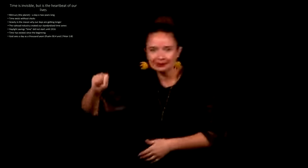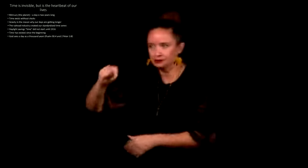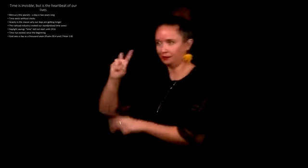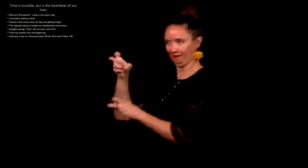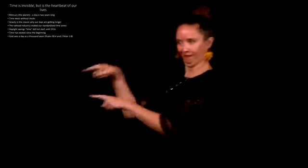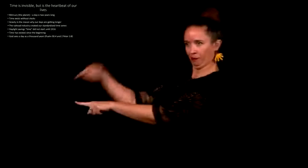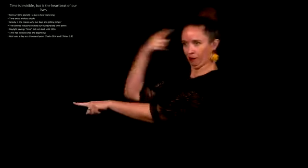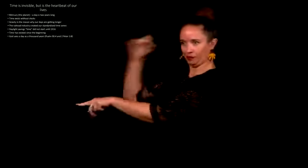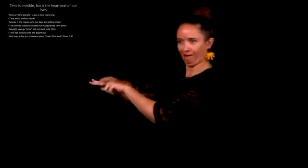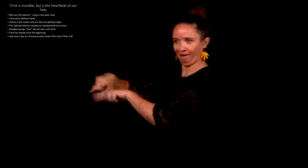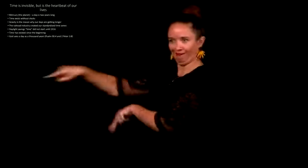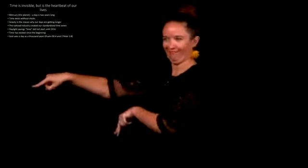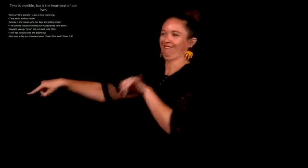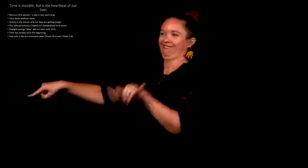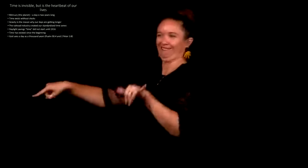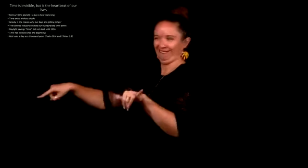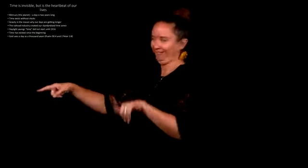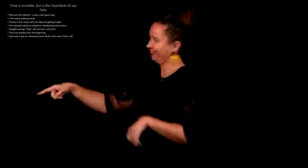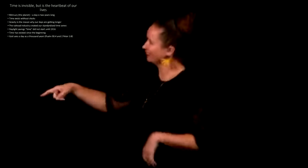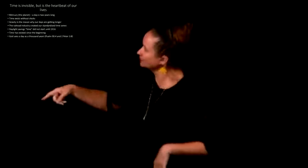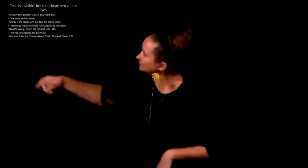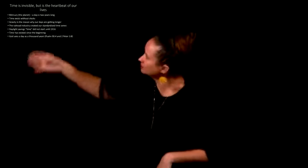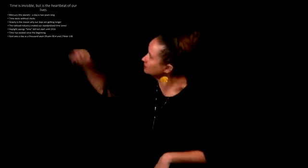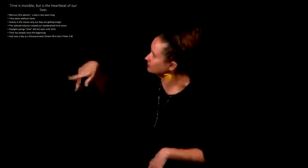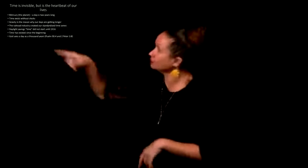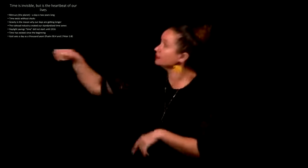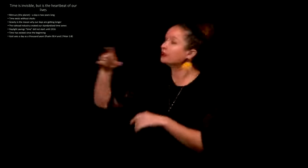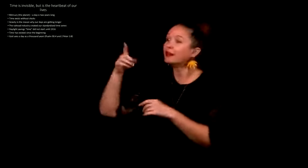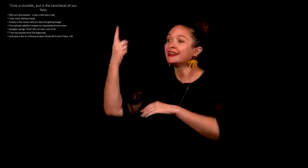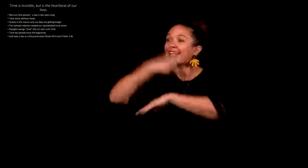Central Standard Time, Pacific East, you know, Time, Eastern Standard Time.